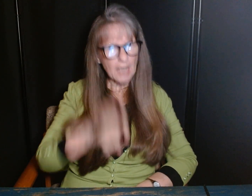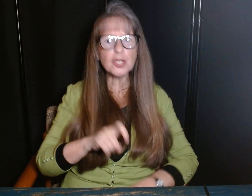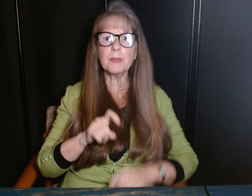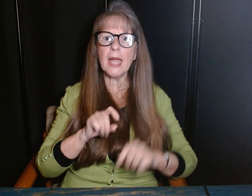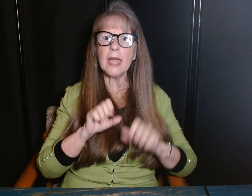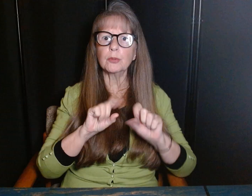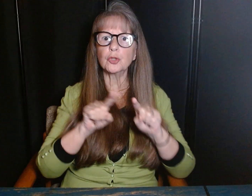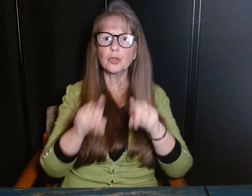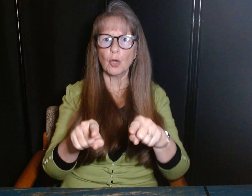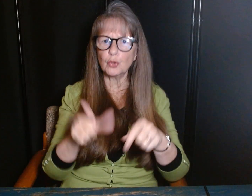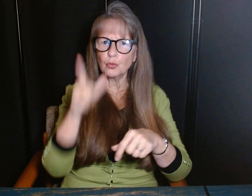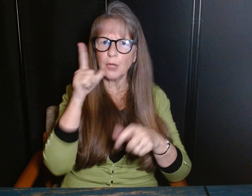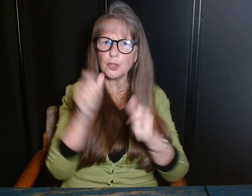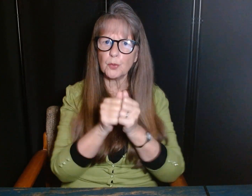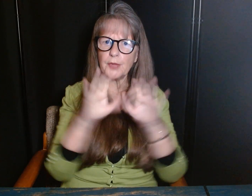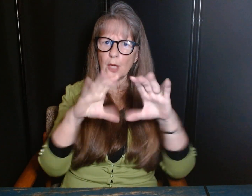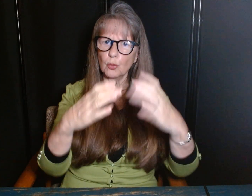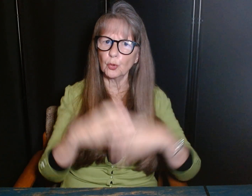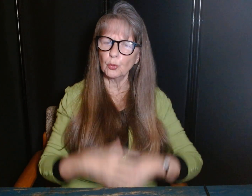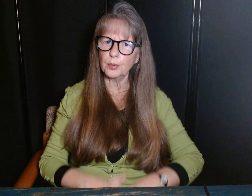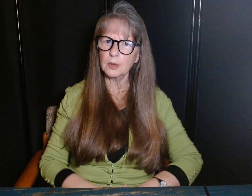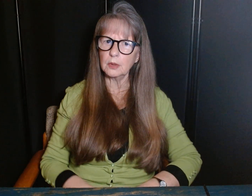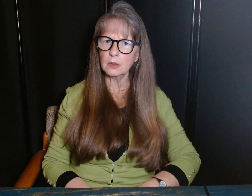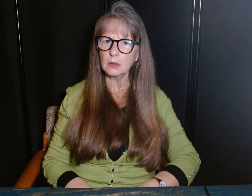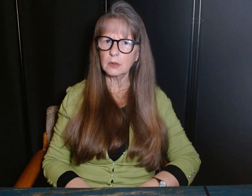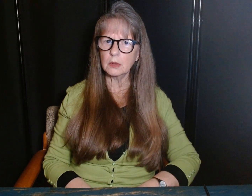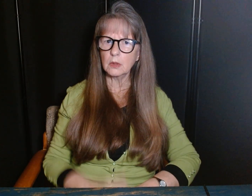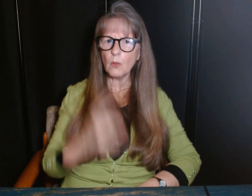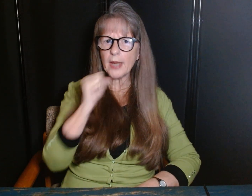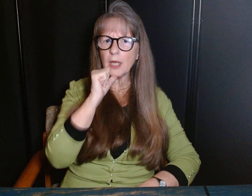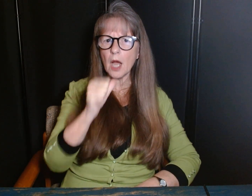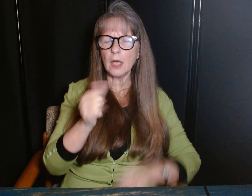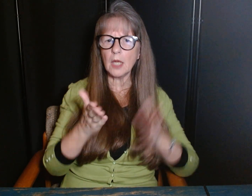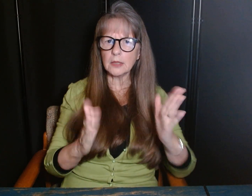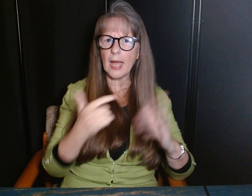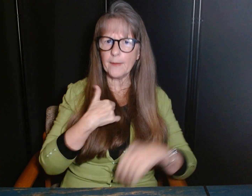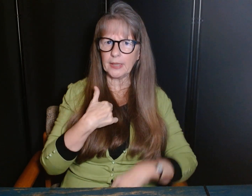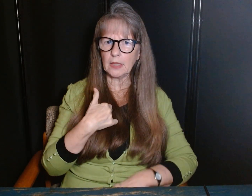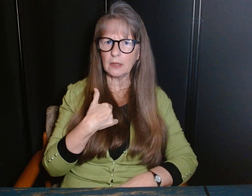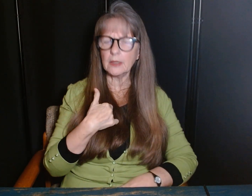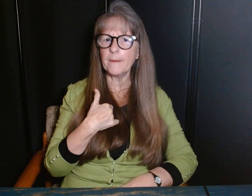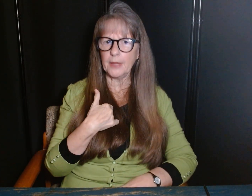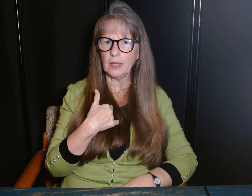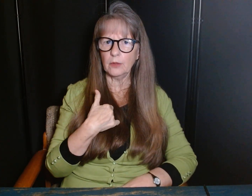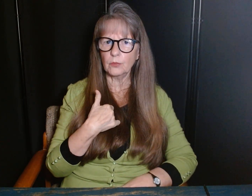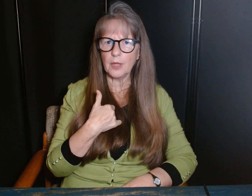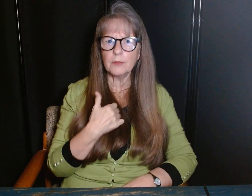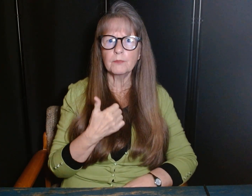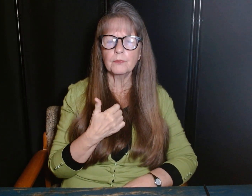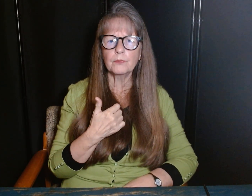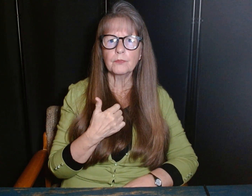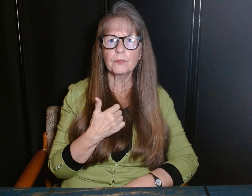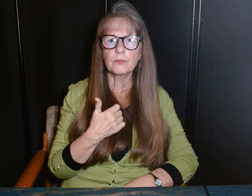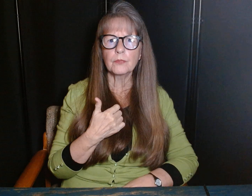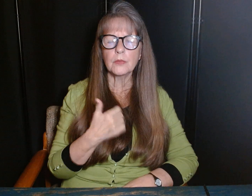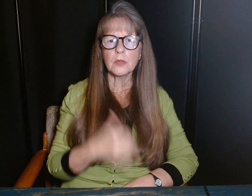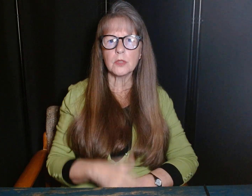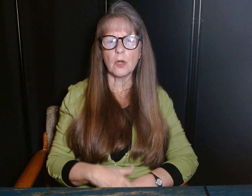be able to go to lunch with that group. Why not let me, right? So